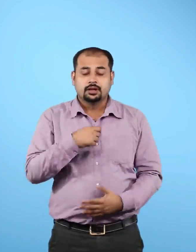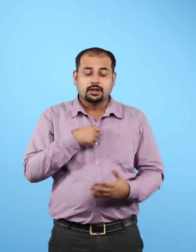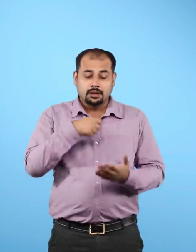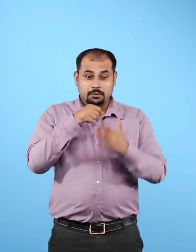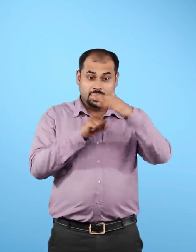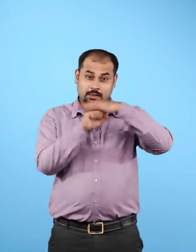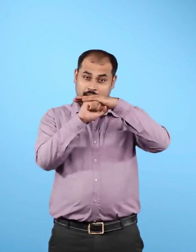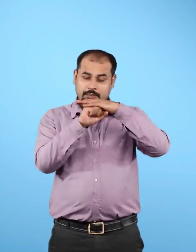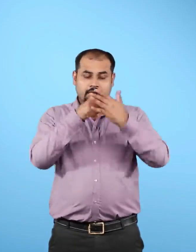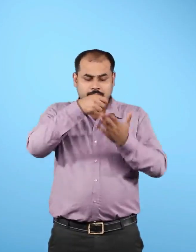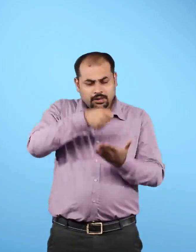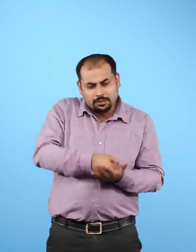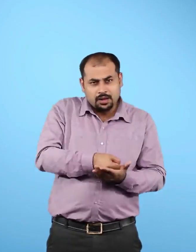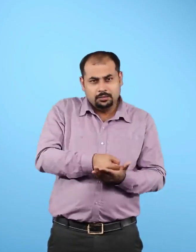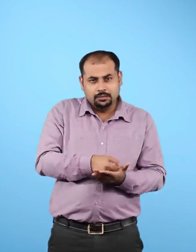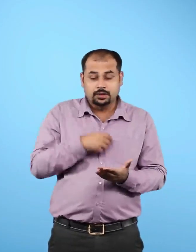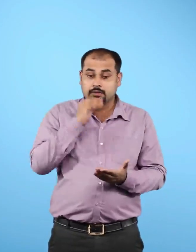Only simple subtractions